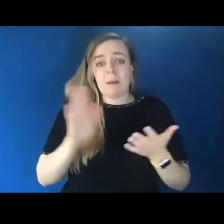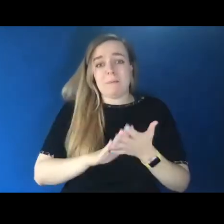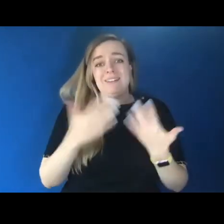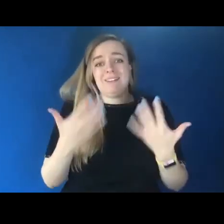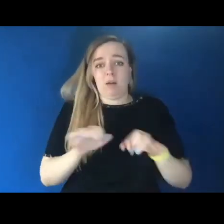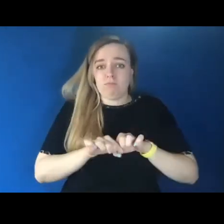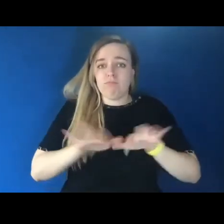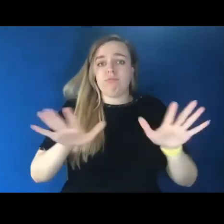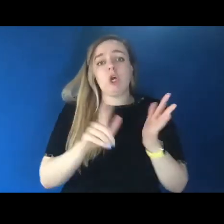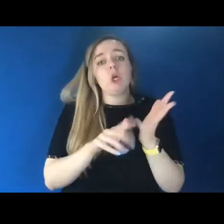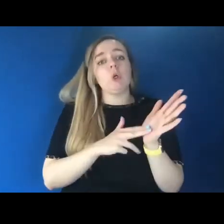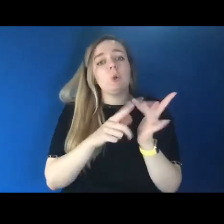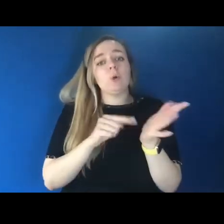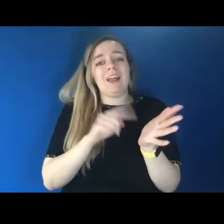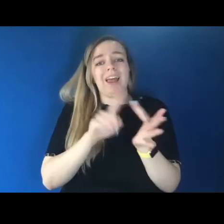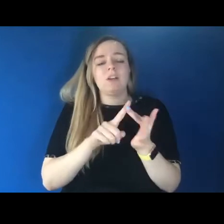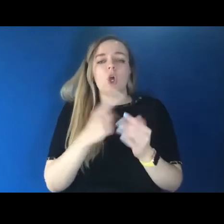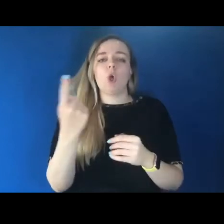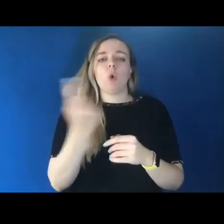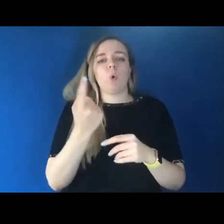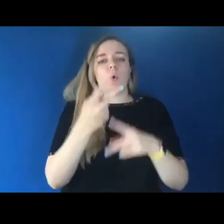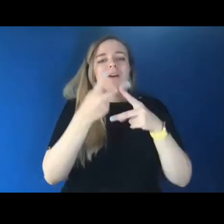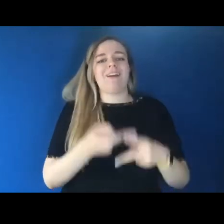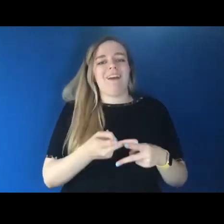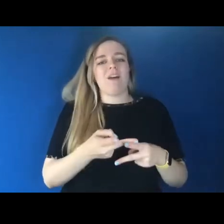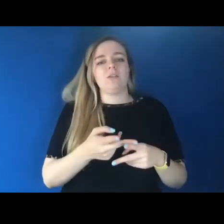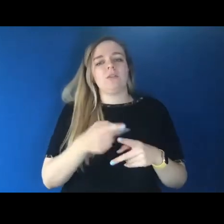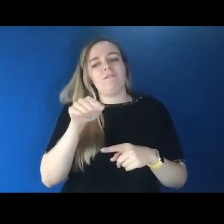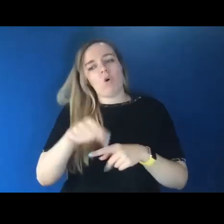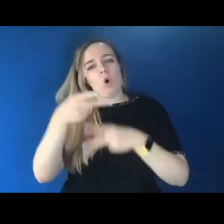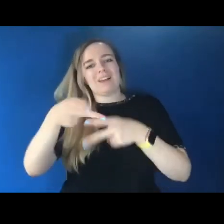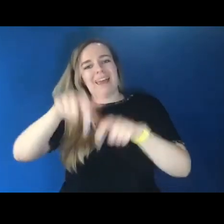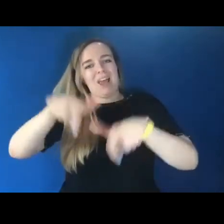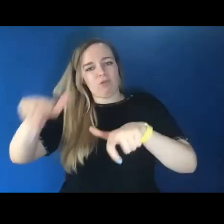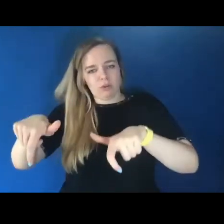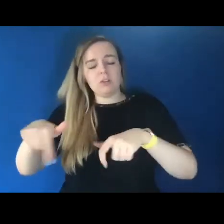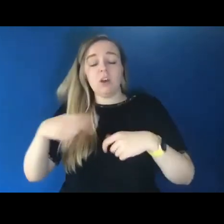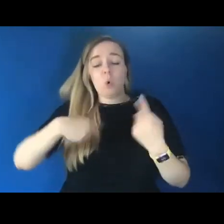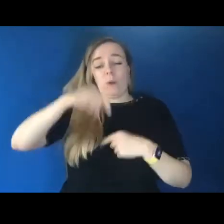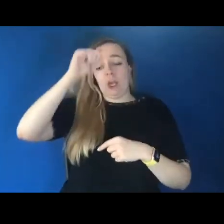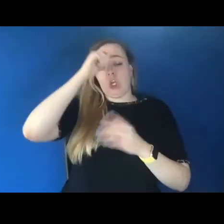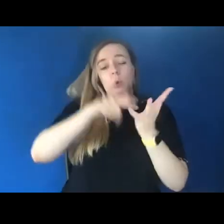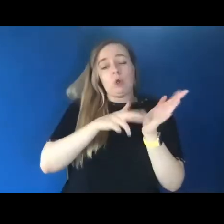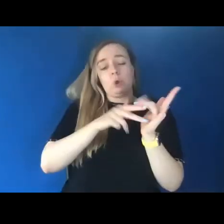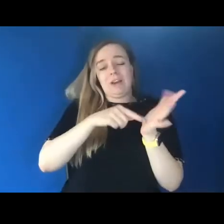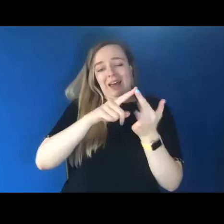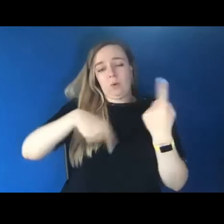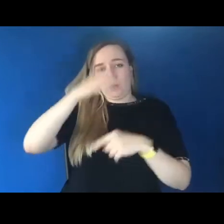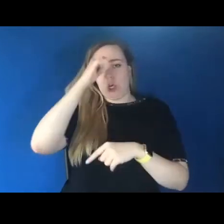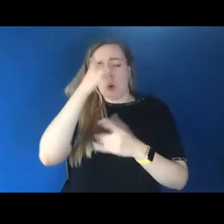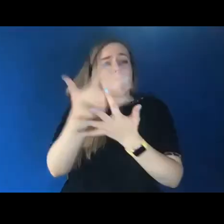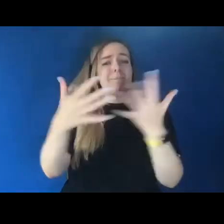of Unite's Who Cares for Carers. We knew at Unite that there was many issues